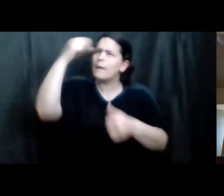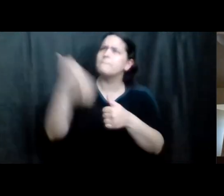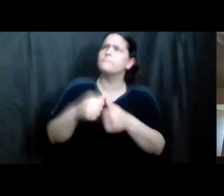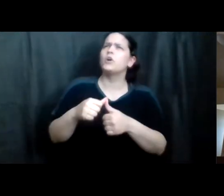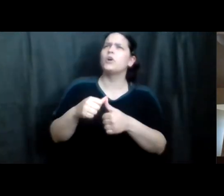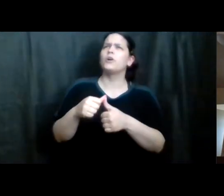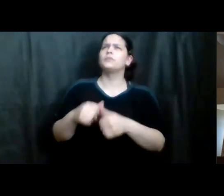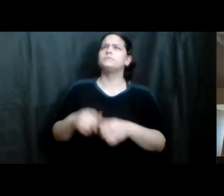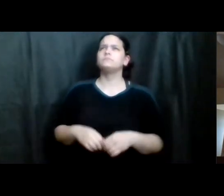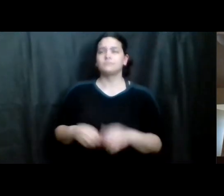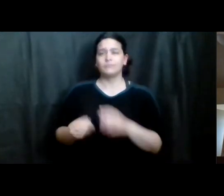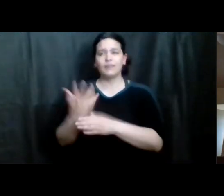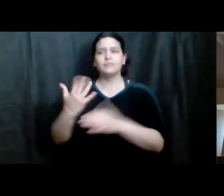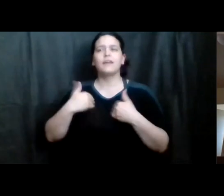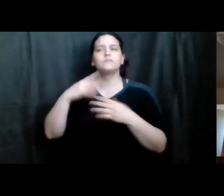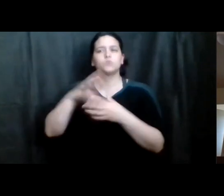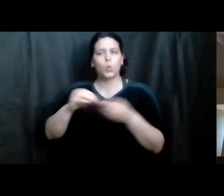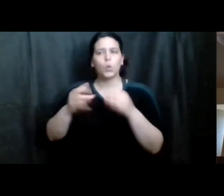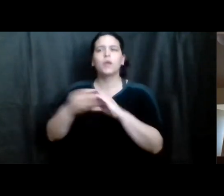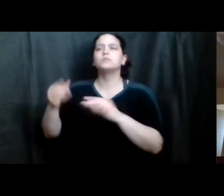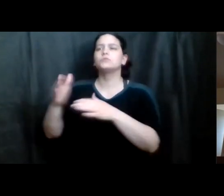the plants have stories to pass on.